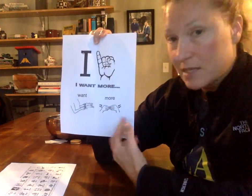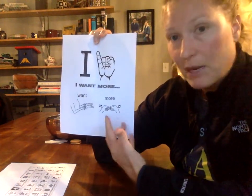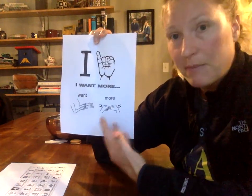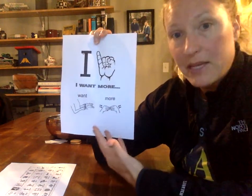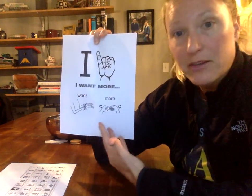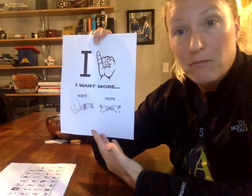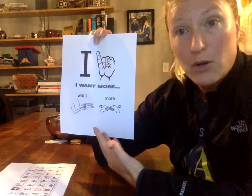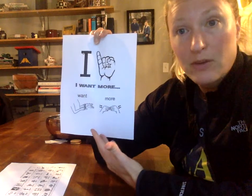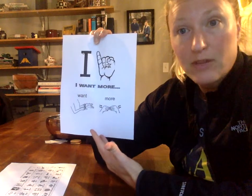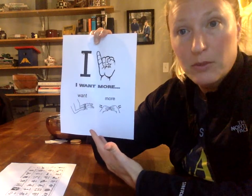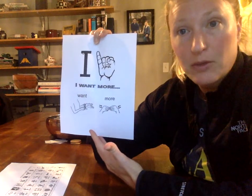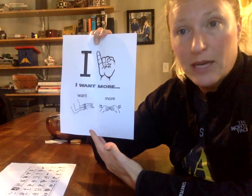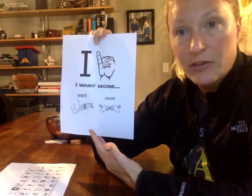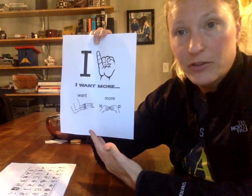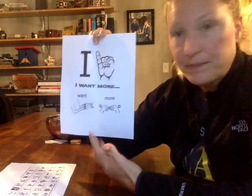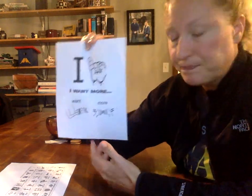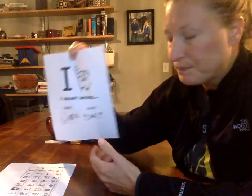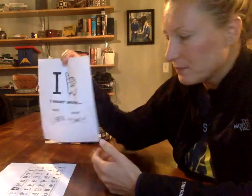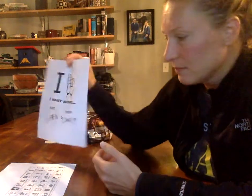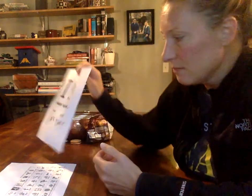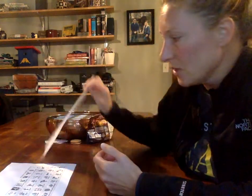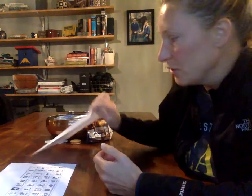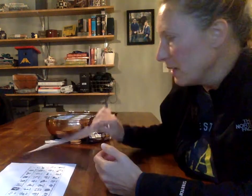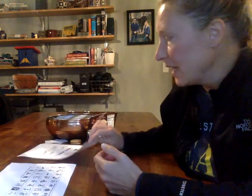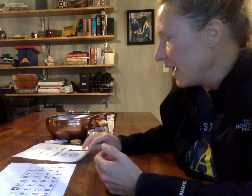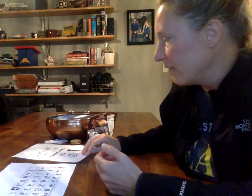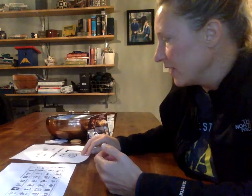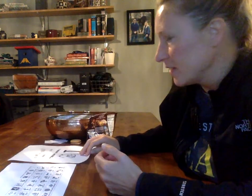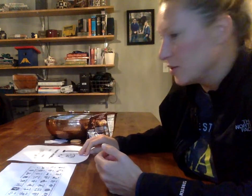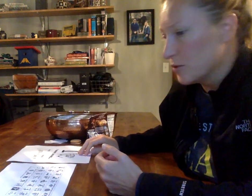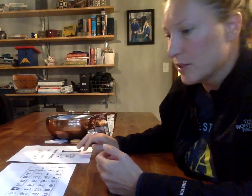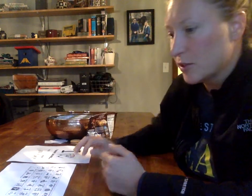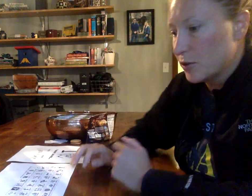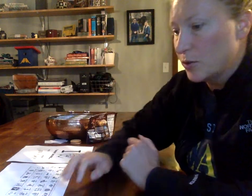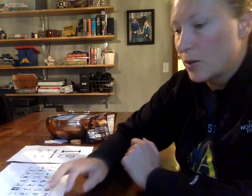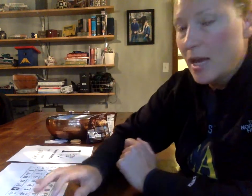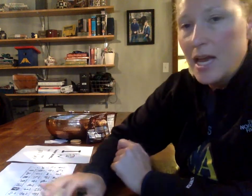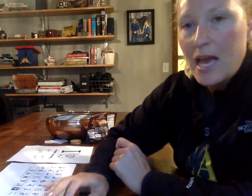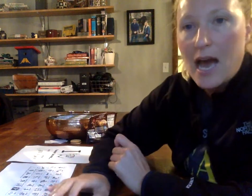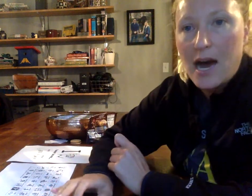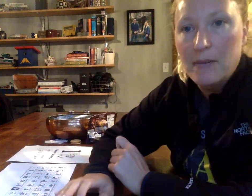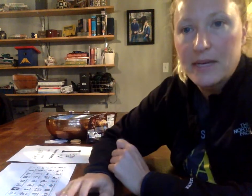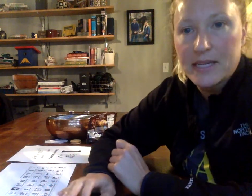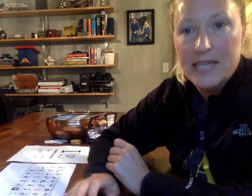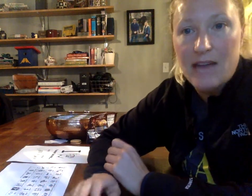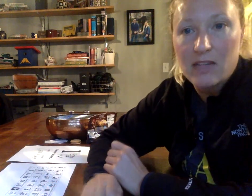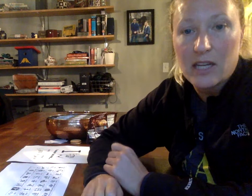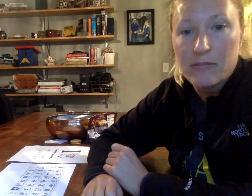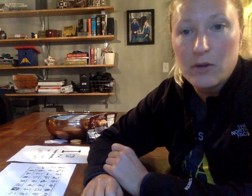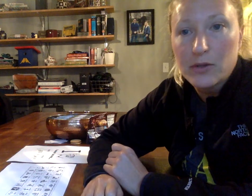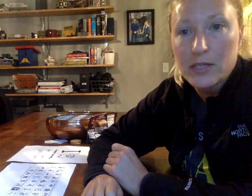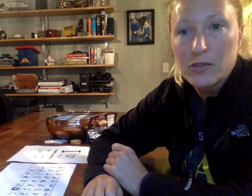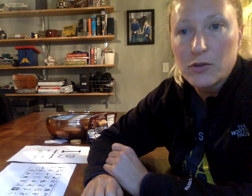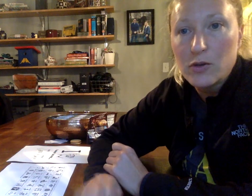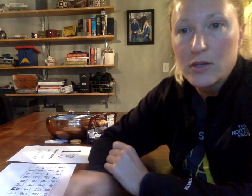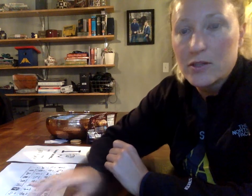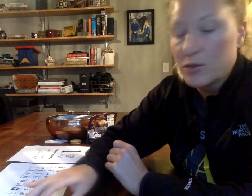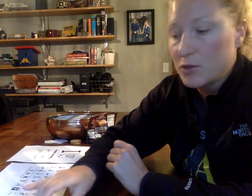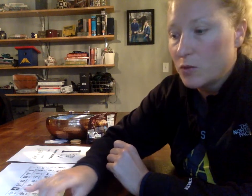might be their mode of communication. You might have a student who doesn't have a lot of motor control, and so you want